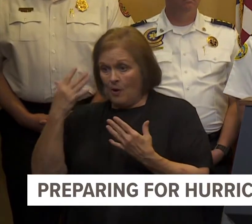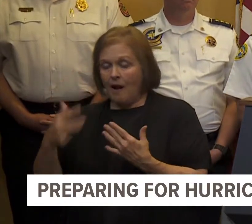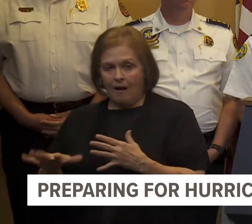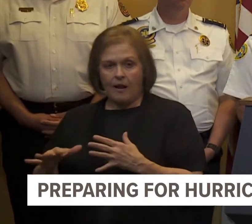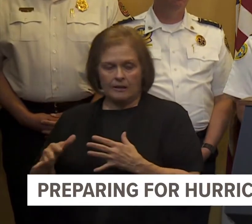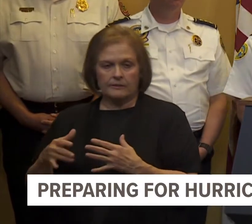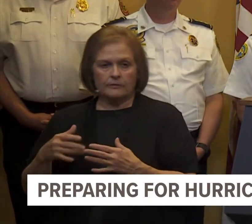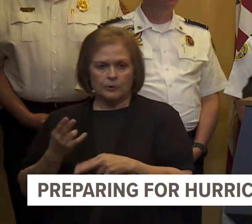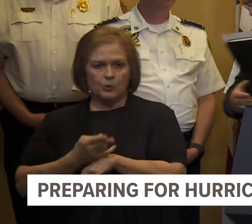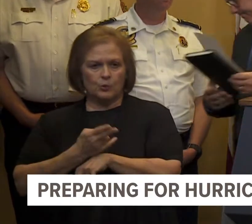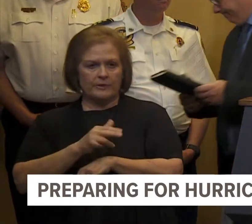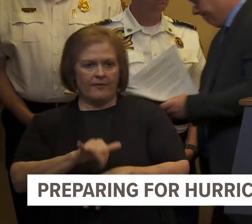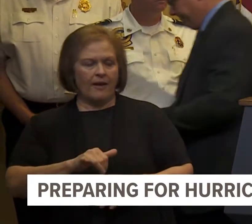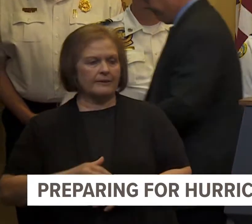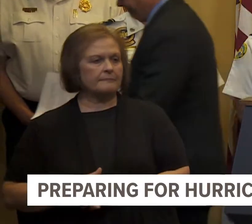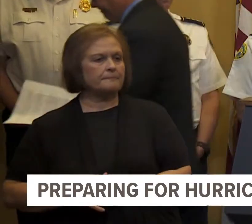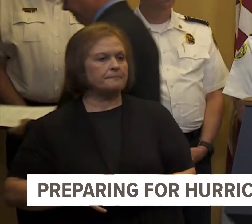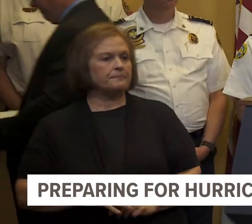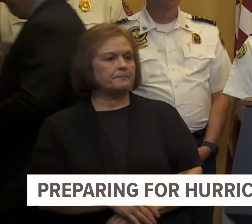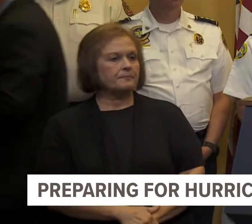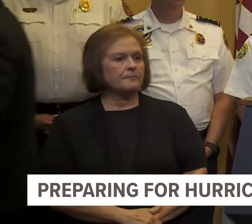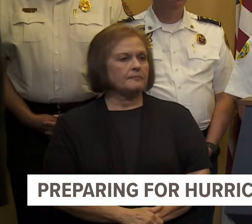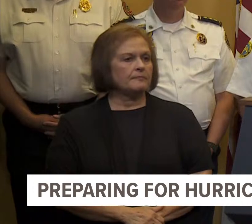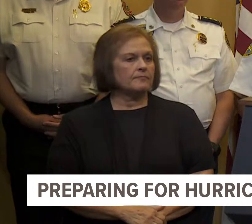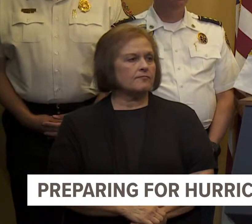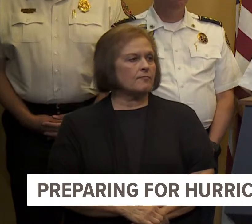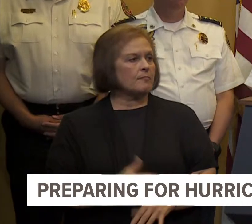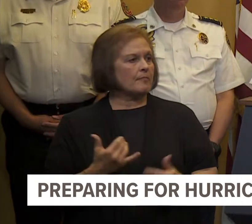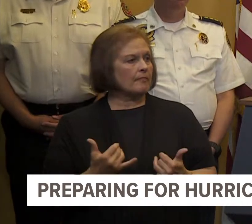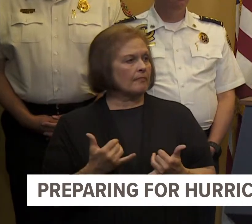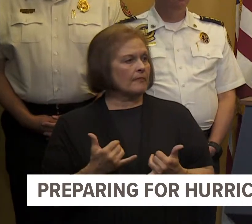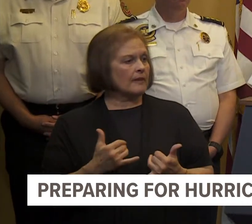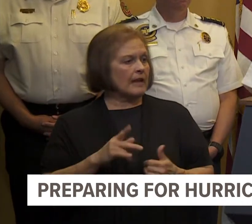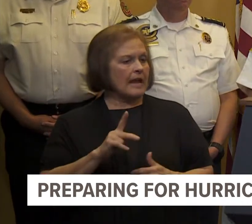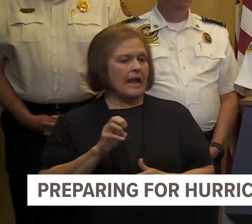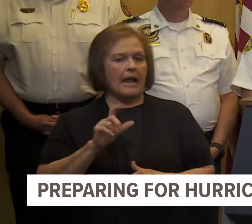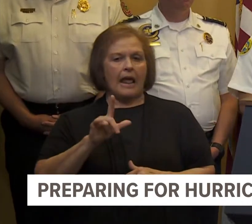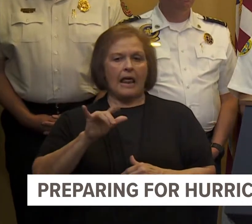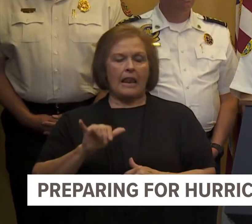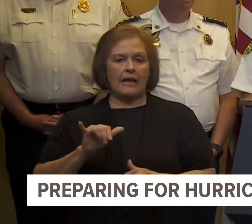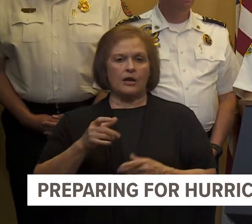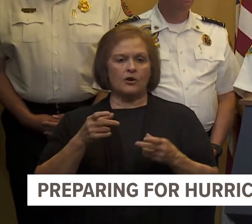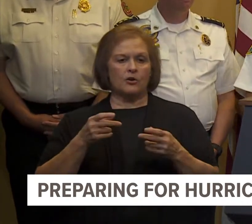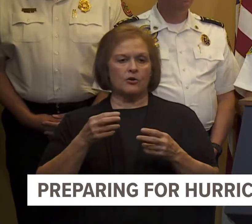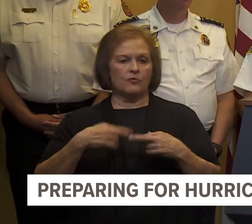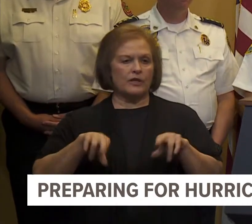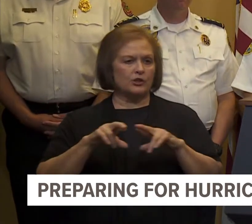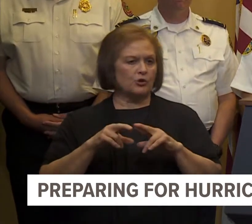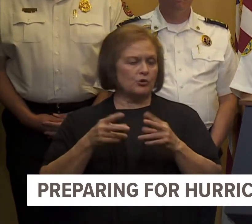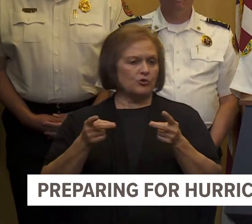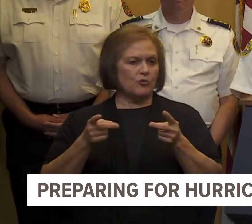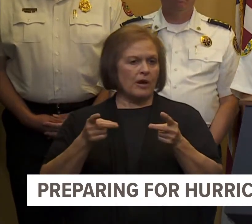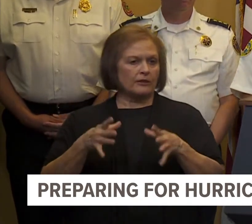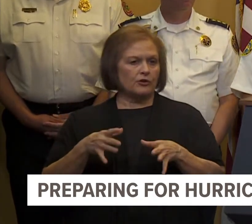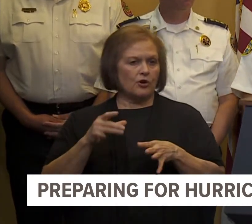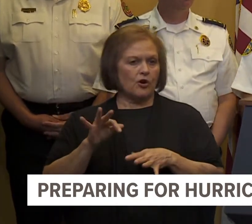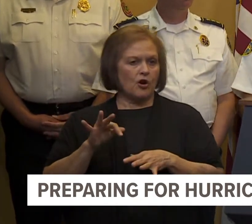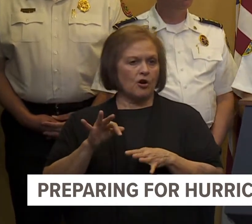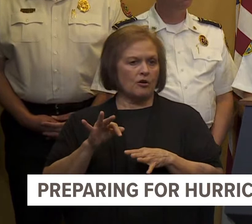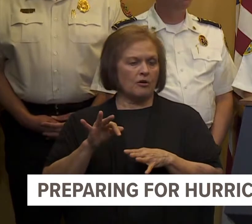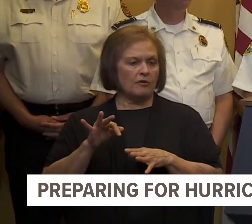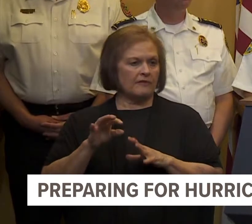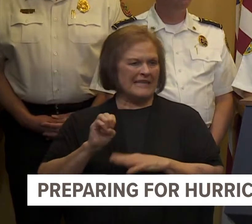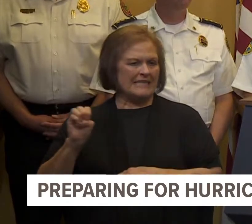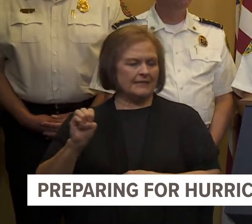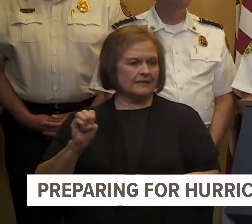you. Thank you very much. Okay, we're going to keep it going. Kelly Chandler, Regional Director, Flood Protection Authority East.